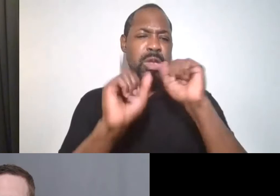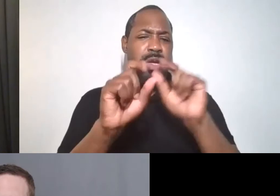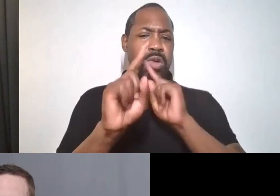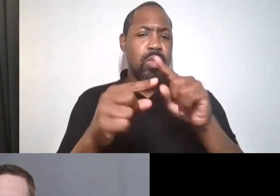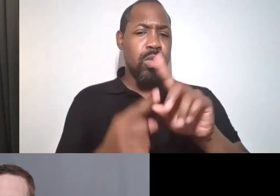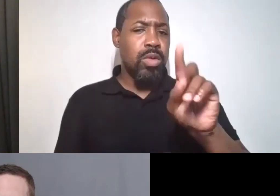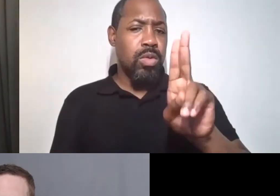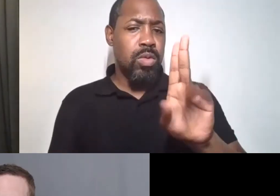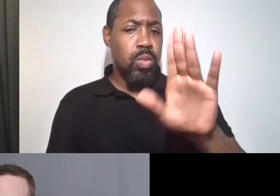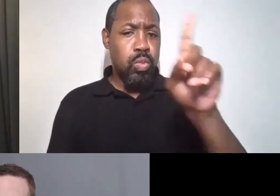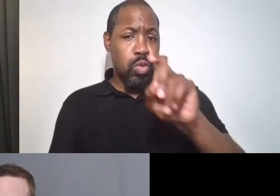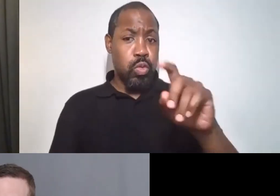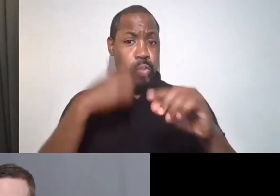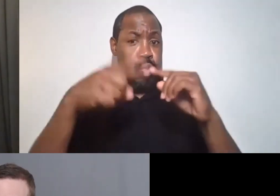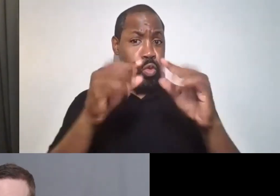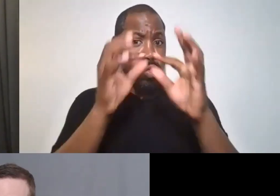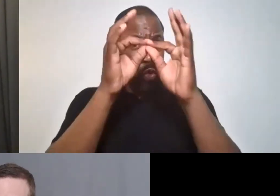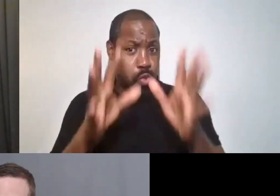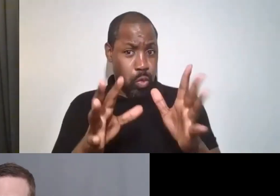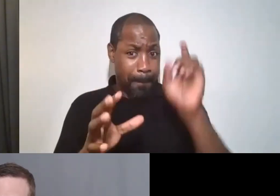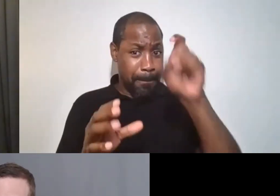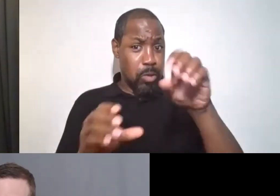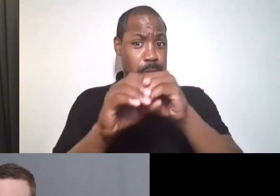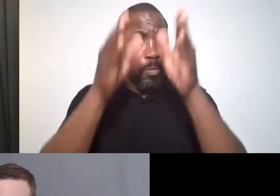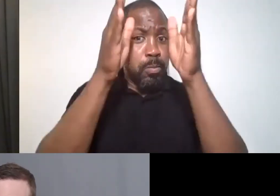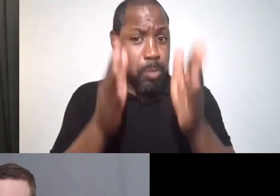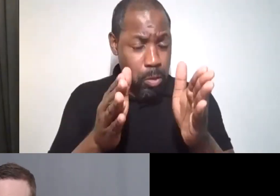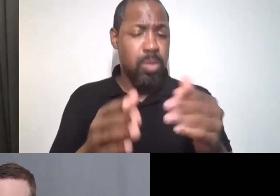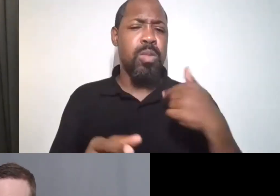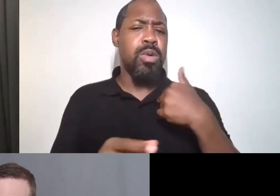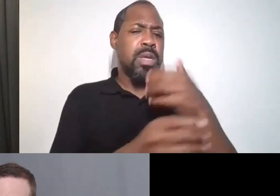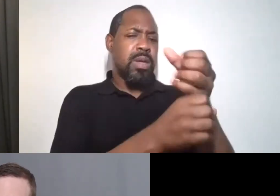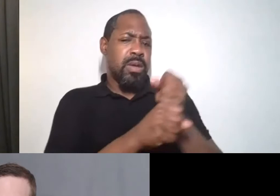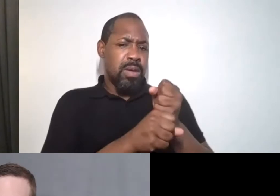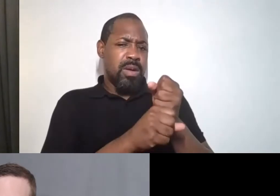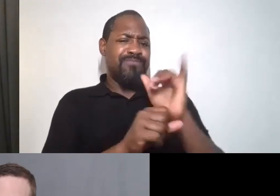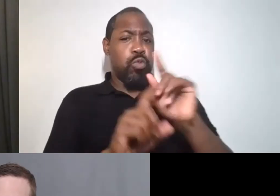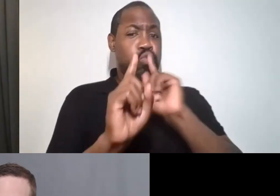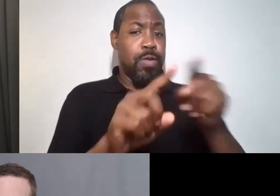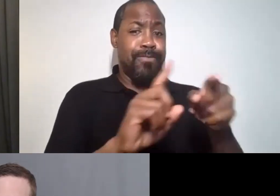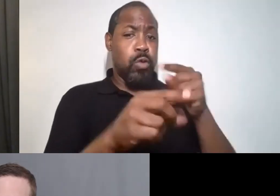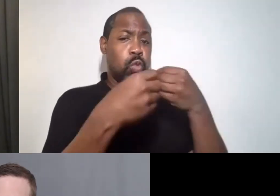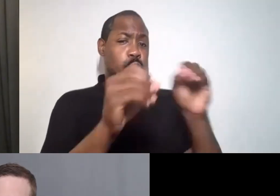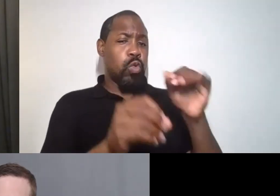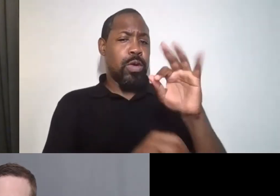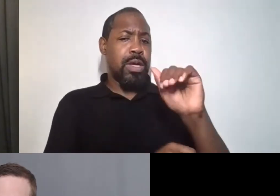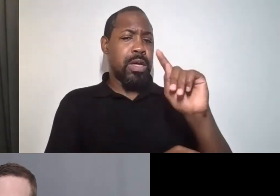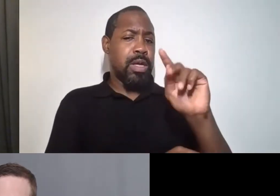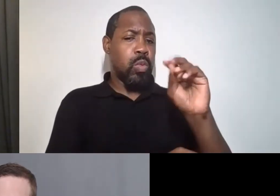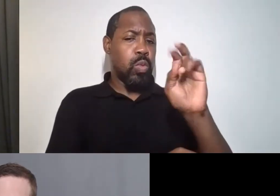Ernest says, I did want to answer Drew's question about interpreting. For interpreters, when we got the